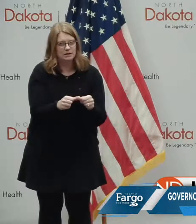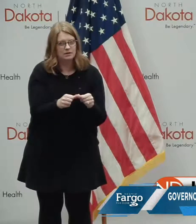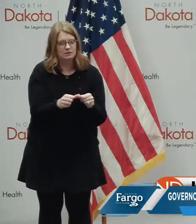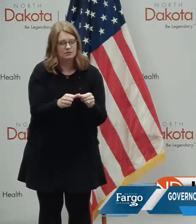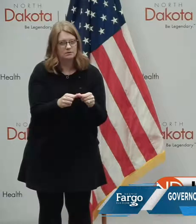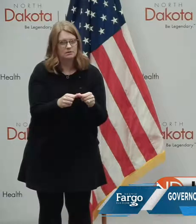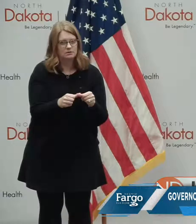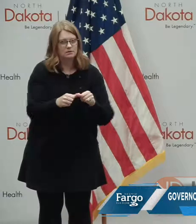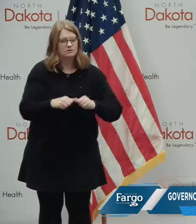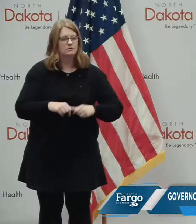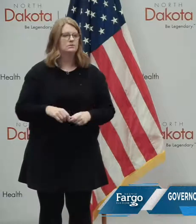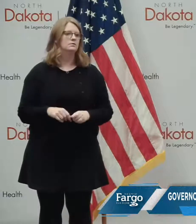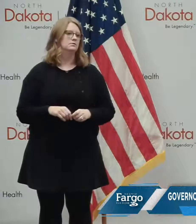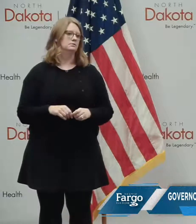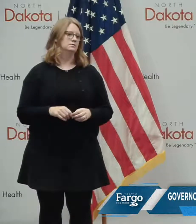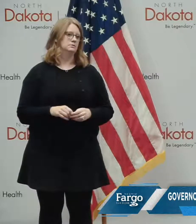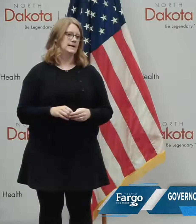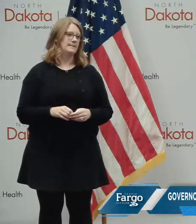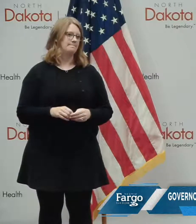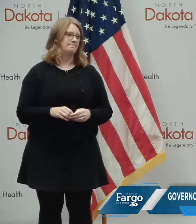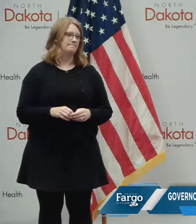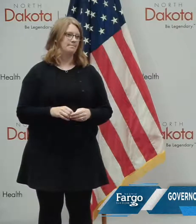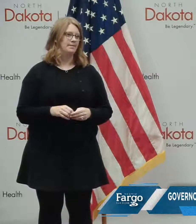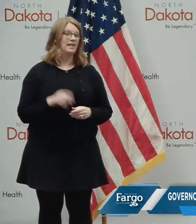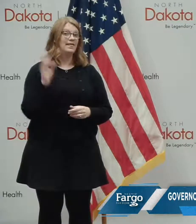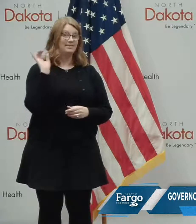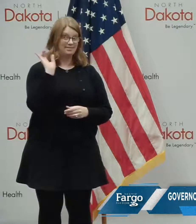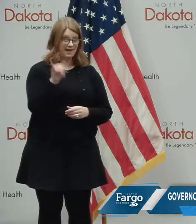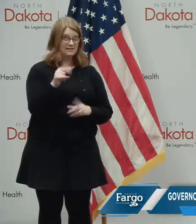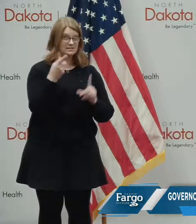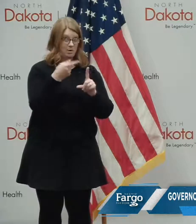yes, that's what we're looking for.